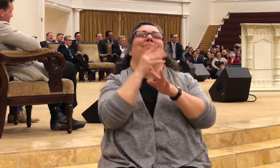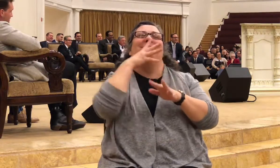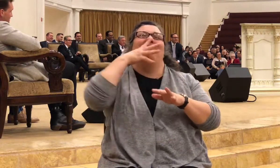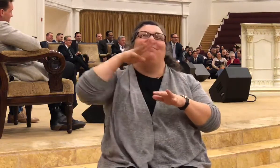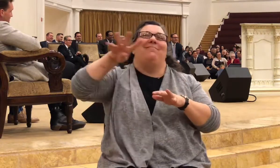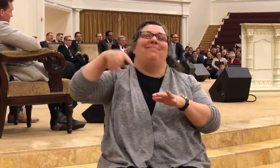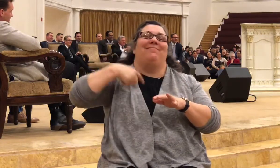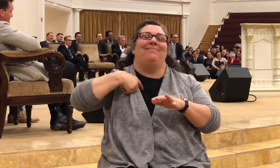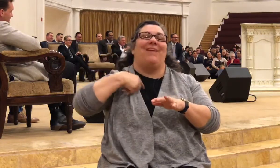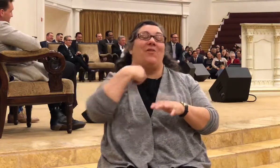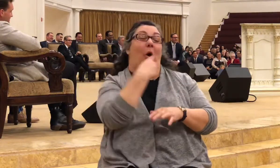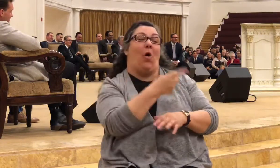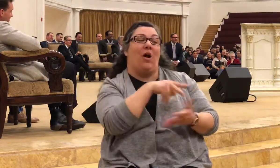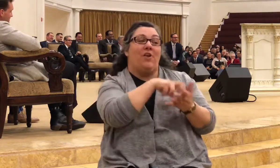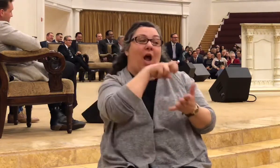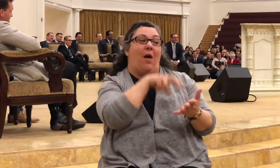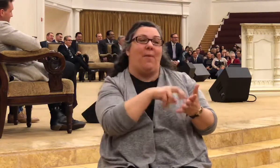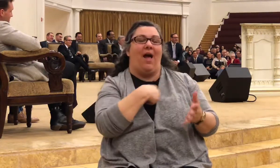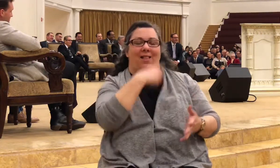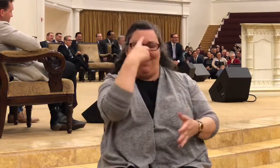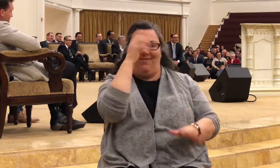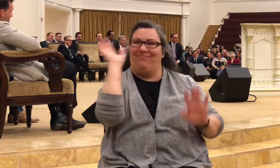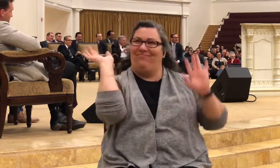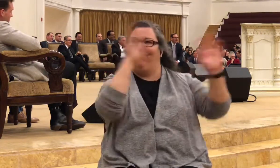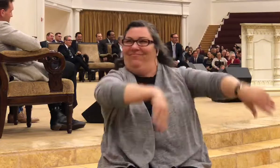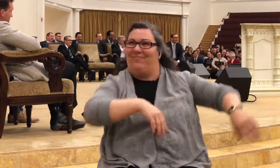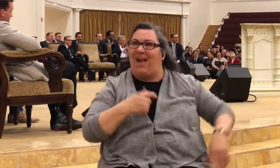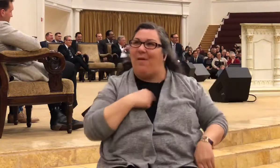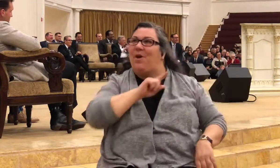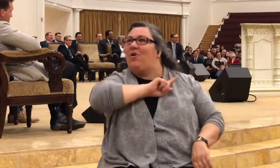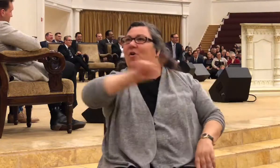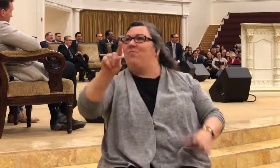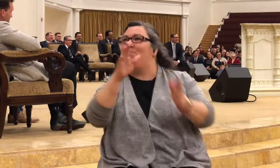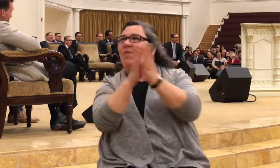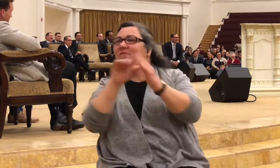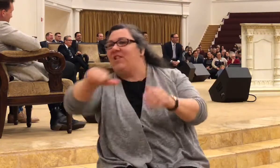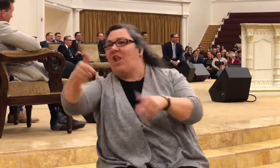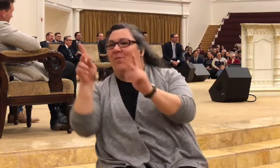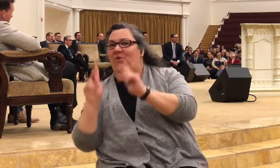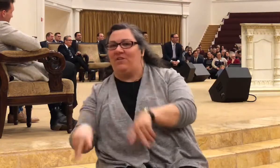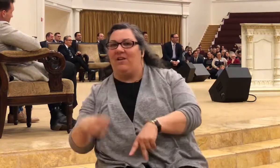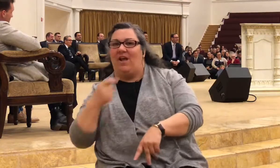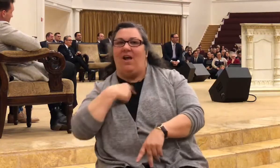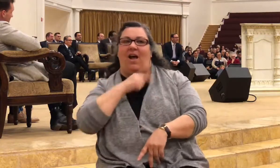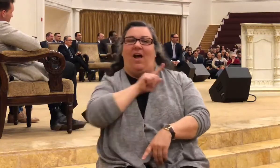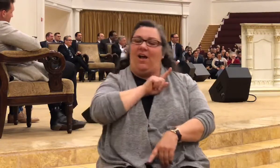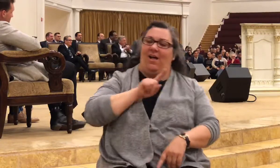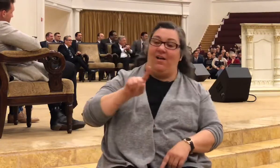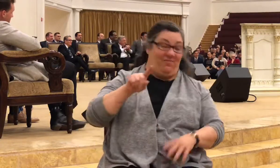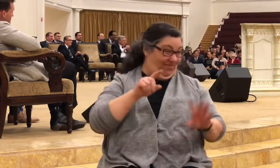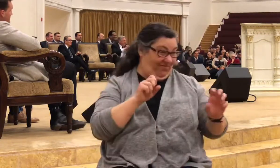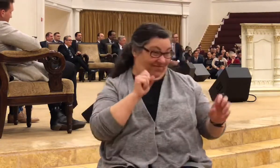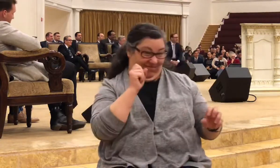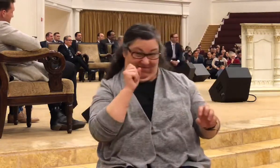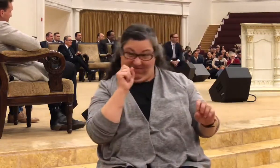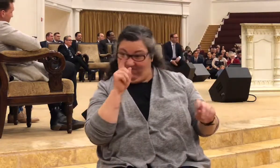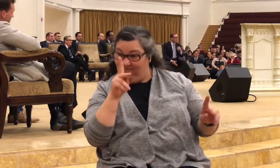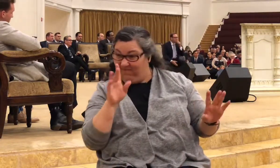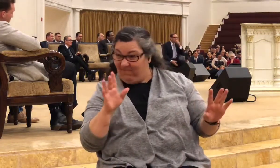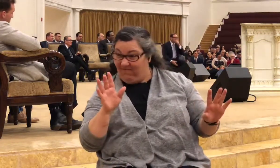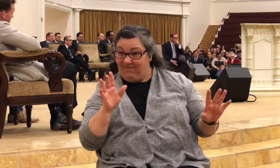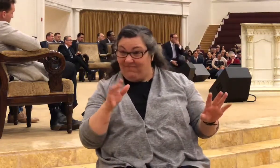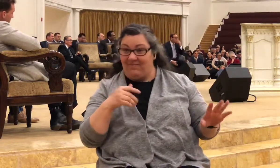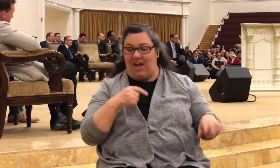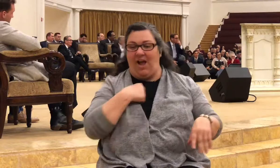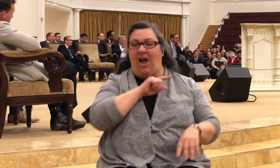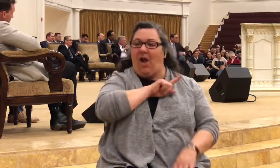Yeah, just like that. So I said, I'll forget it, man. I'm going to pray for somebody else. I walked over and there was, is this all right? It's okay. All